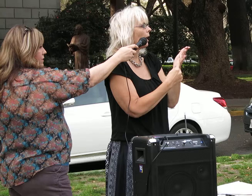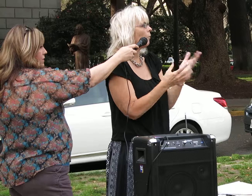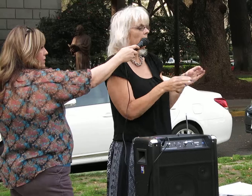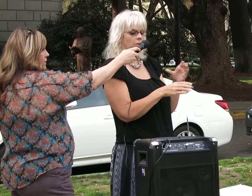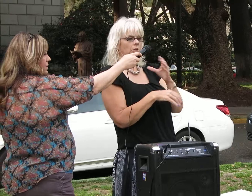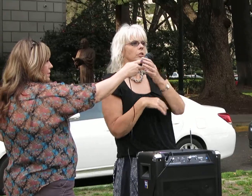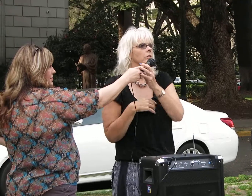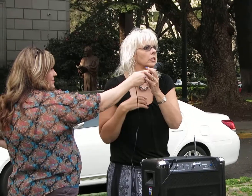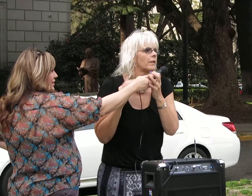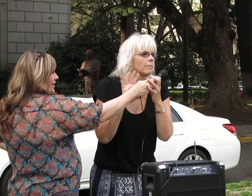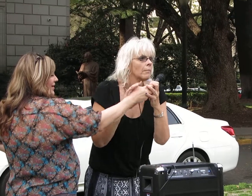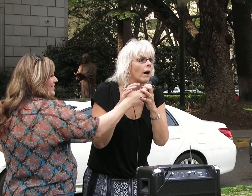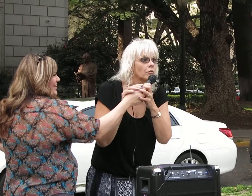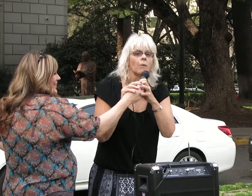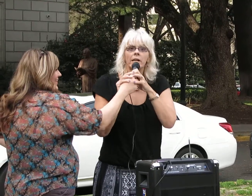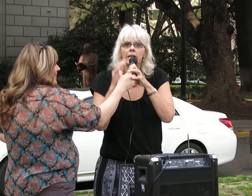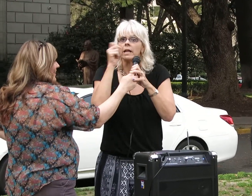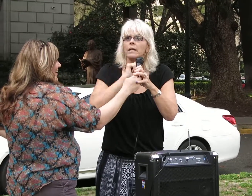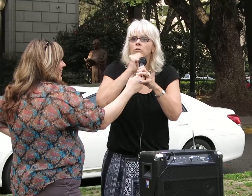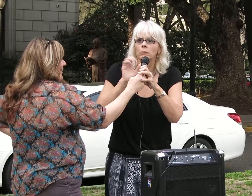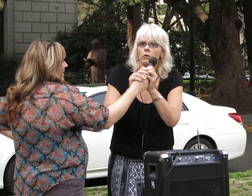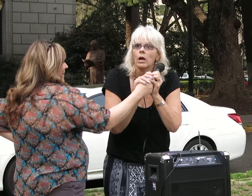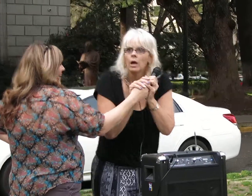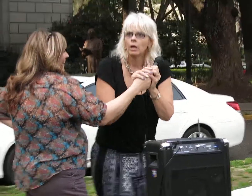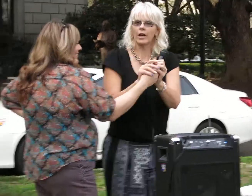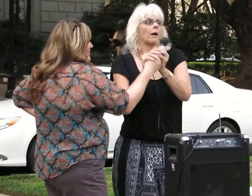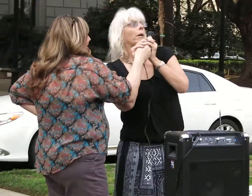...was, she's going to shove that in my mouth, so I'm going to eat it like an ice cream cone. Sorry, I'm like,